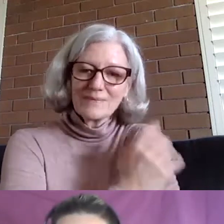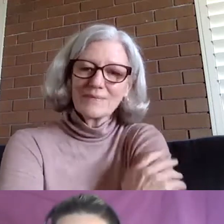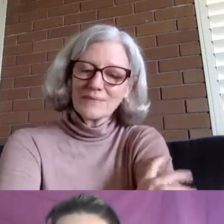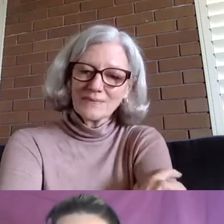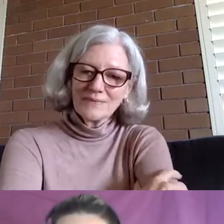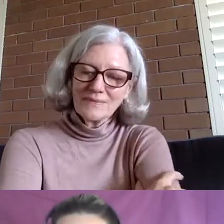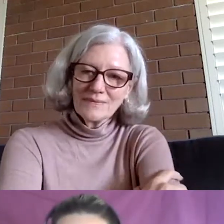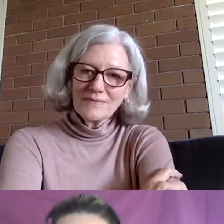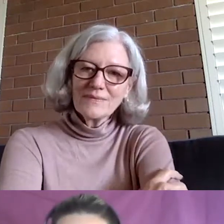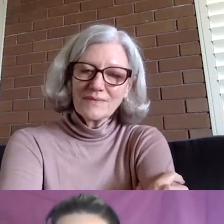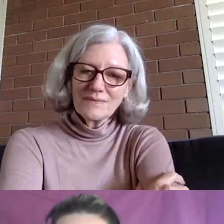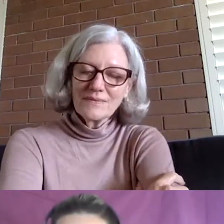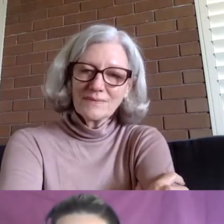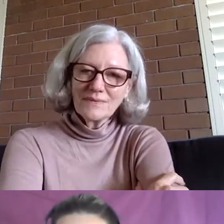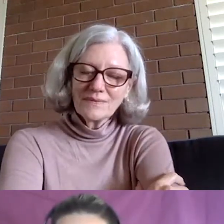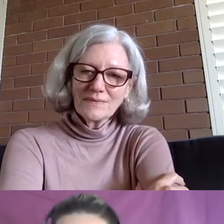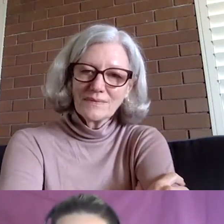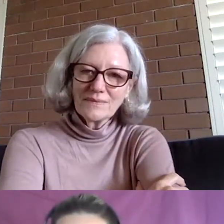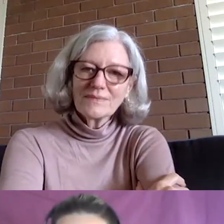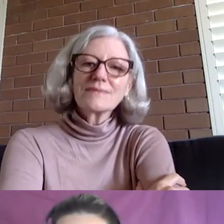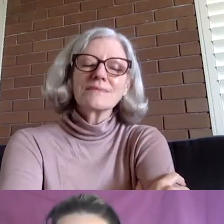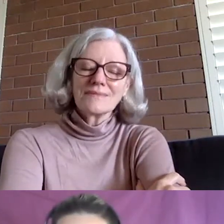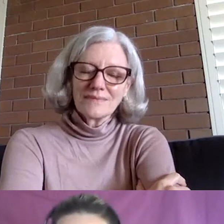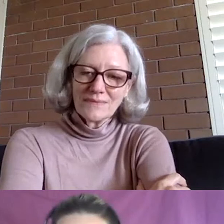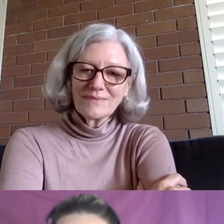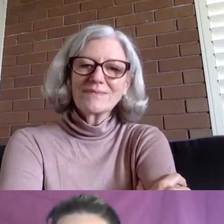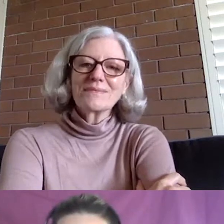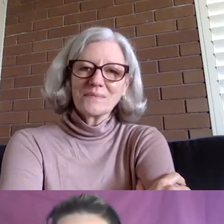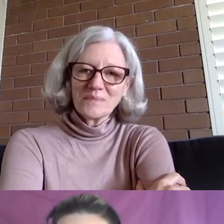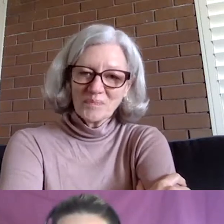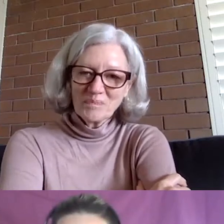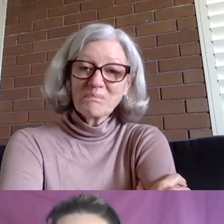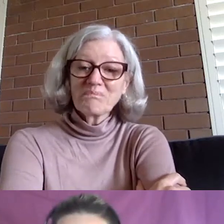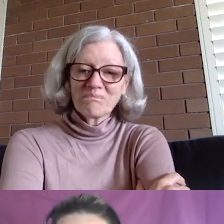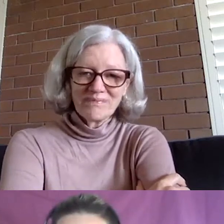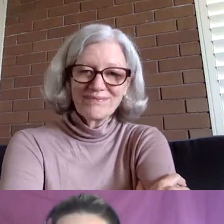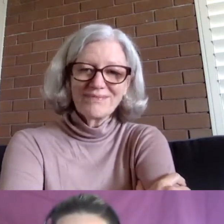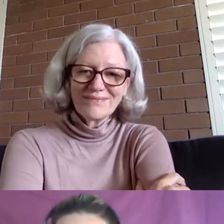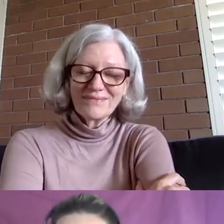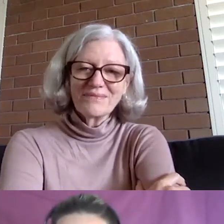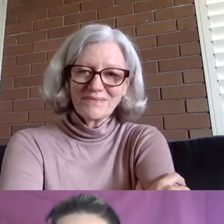switched across to keyword sign as part of the course. Just a comment. Thank you. Sorry. Okay, great. Thank you.